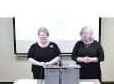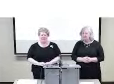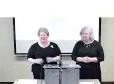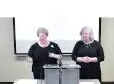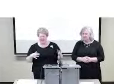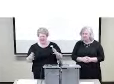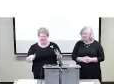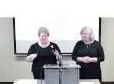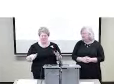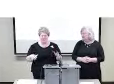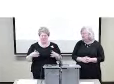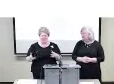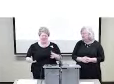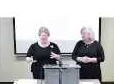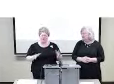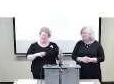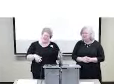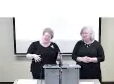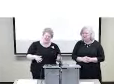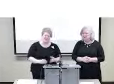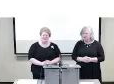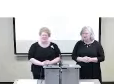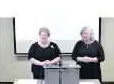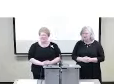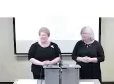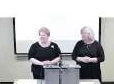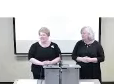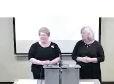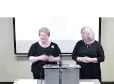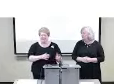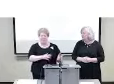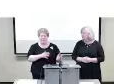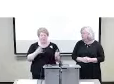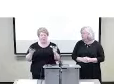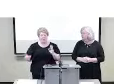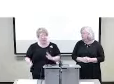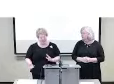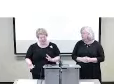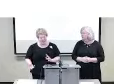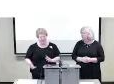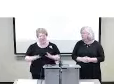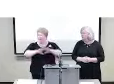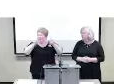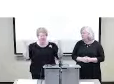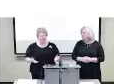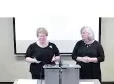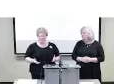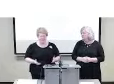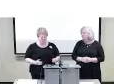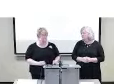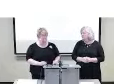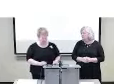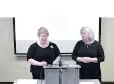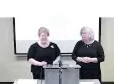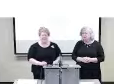and tidy your bedroom knows you know where things are in your bathroom and it just will make the week go better overall as a